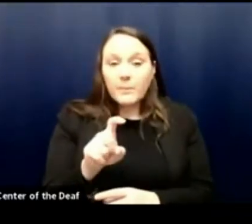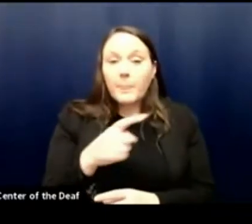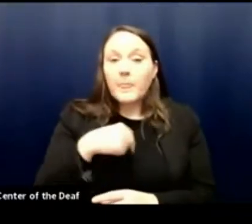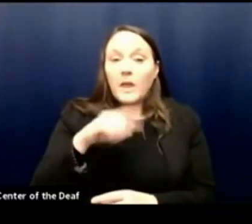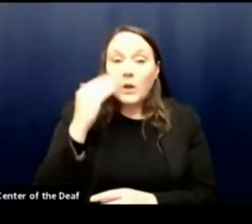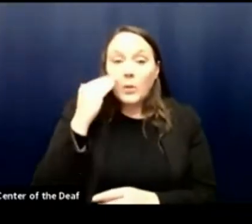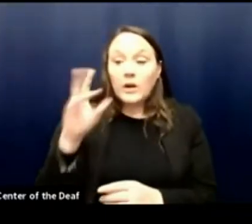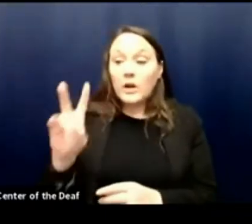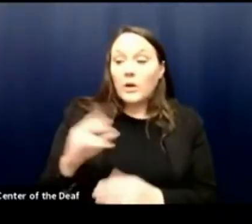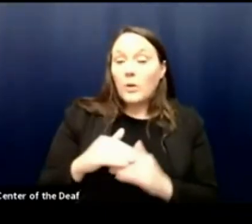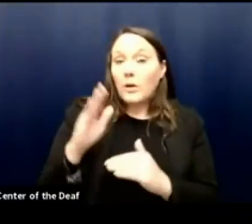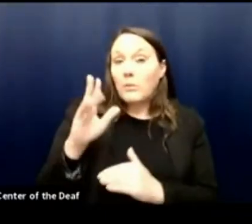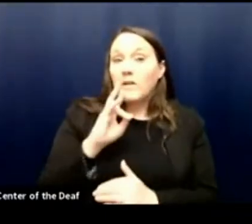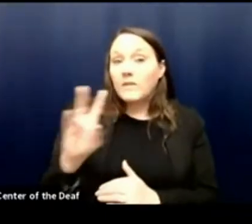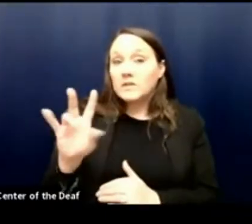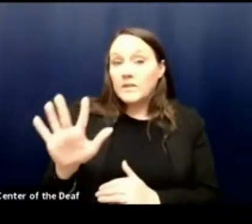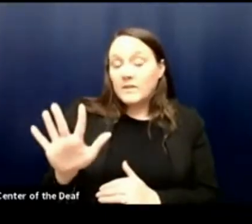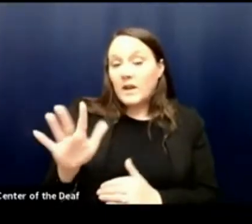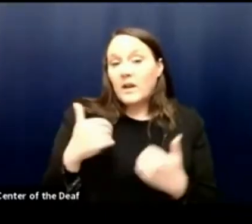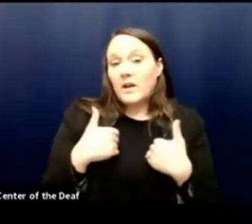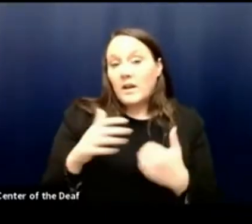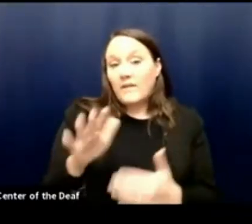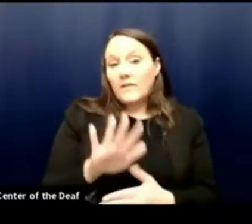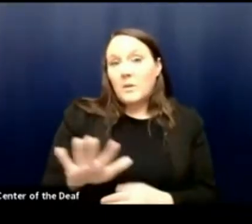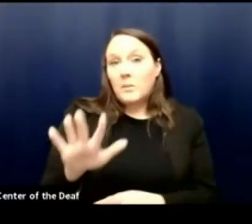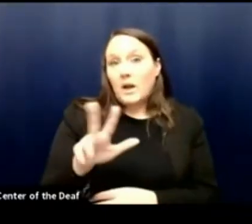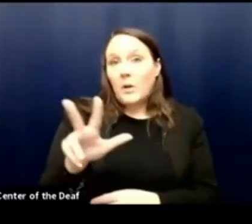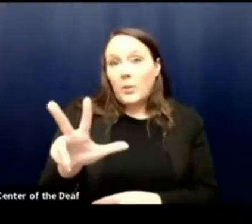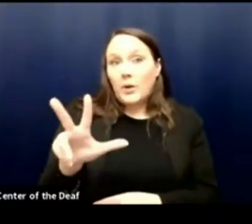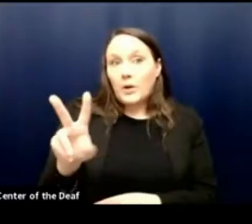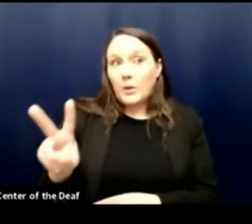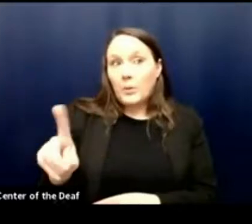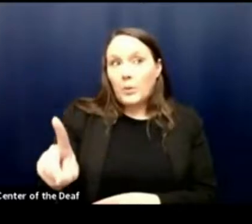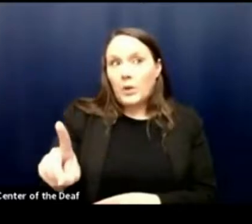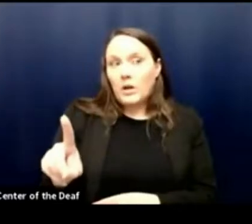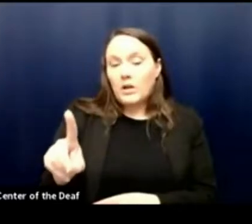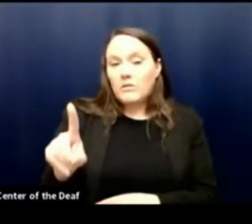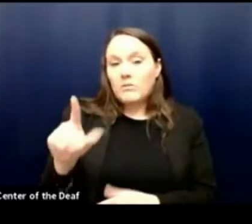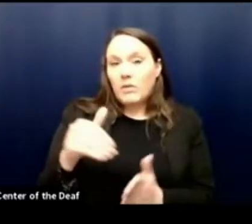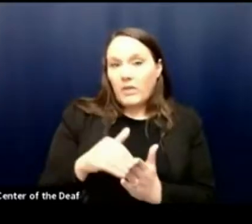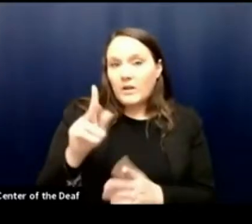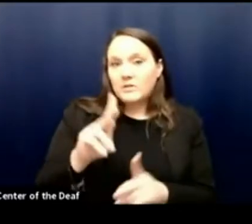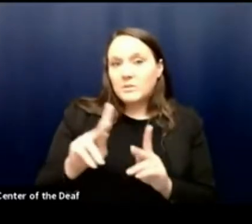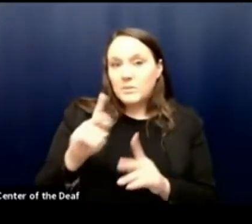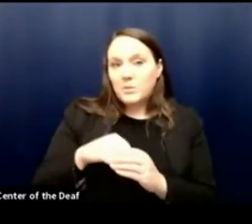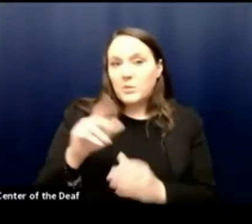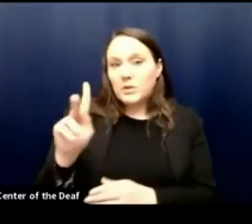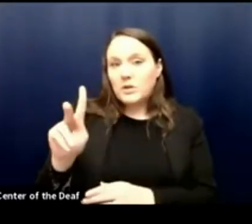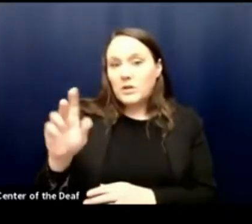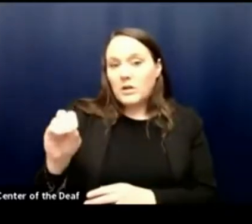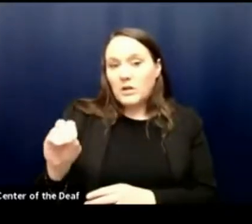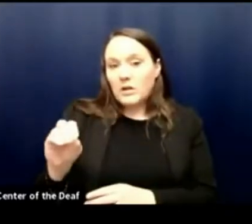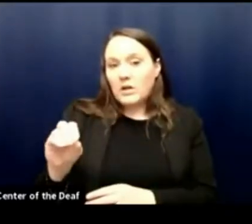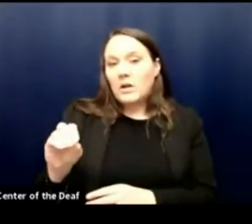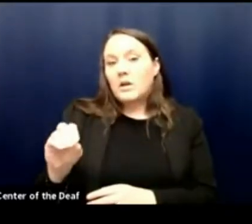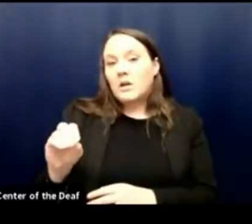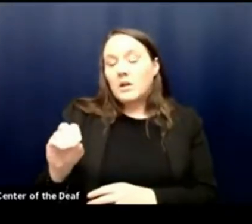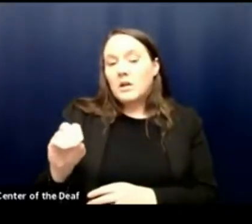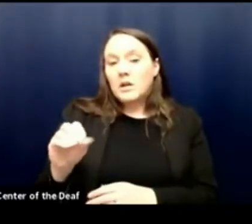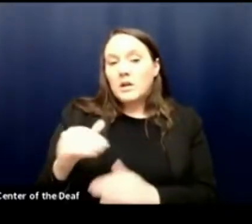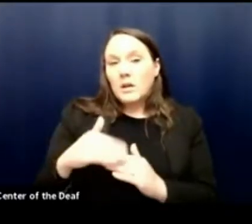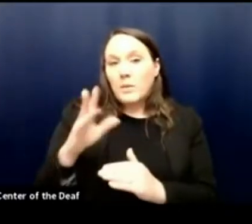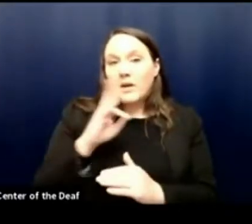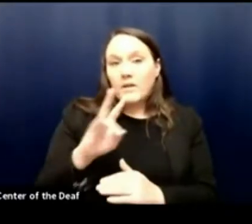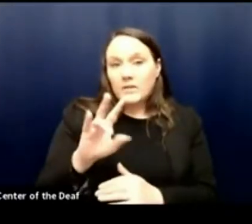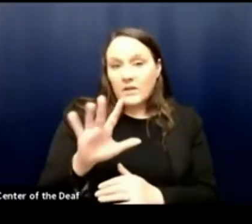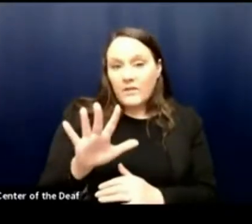and older, we have about 31,000 people in Knox County who are 75 or older. Obviously, some of those